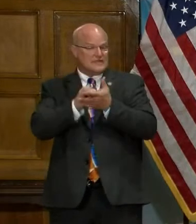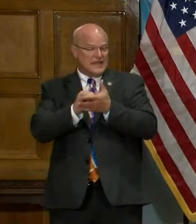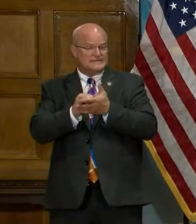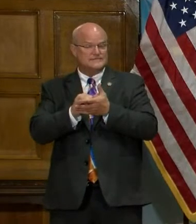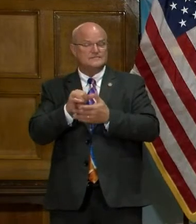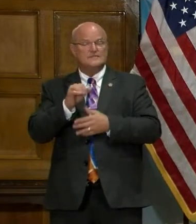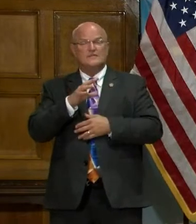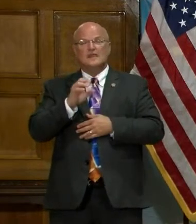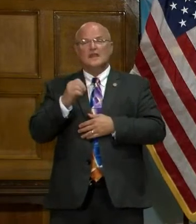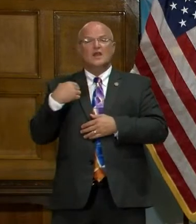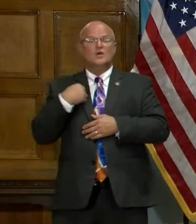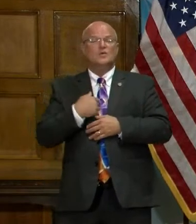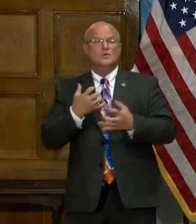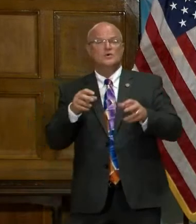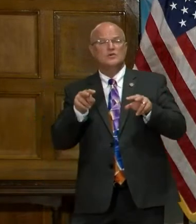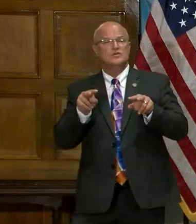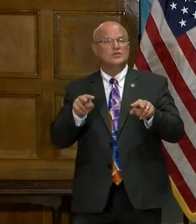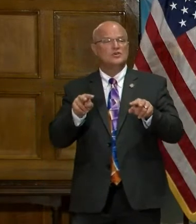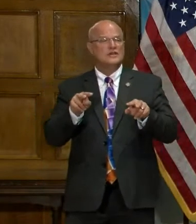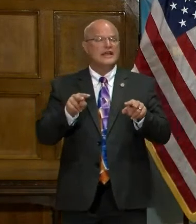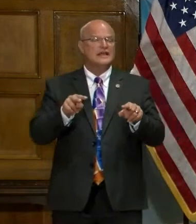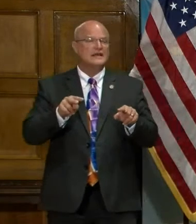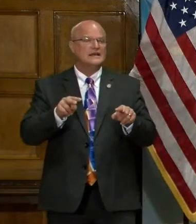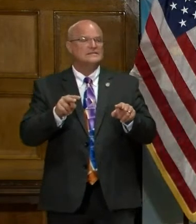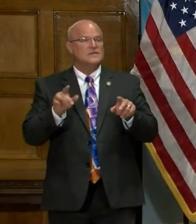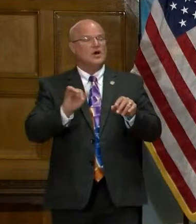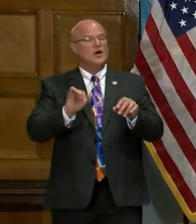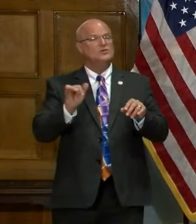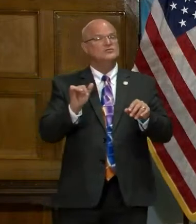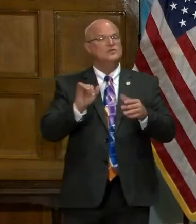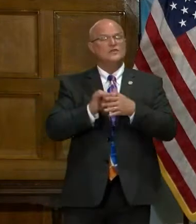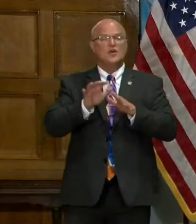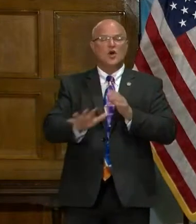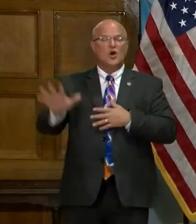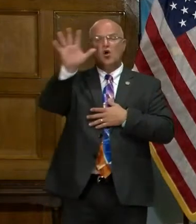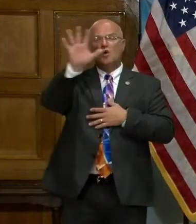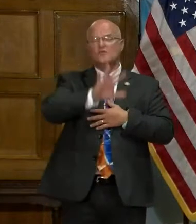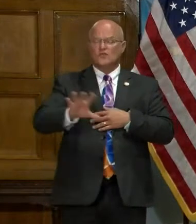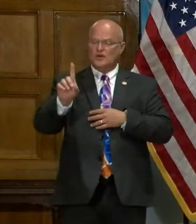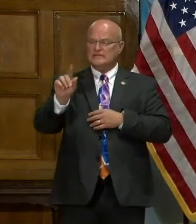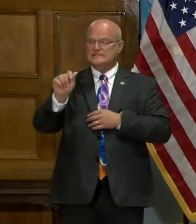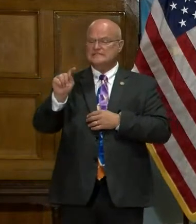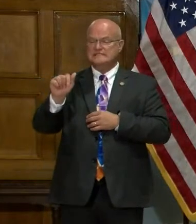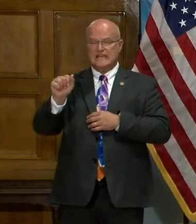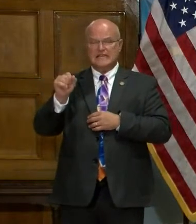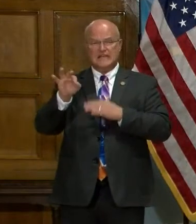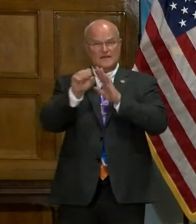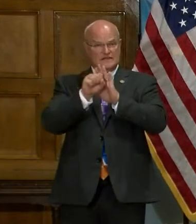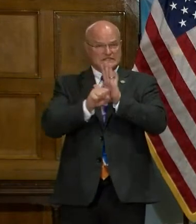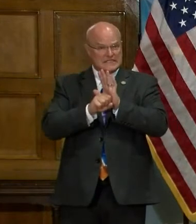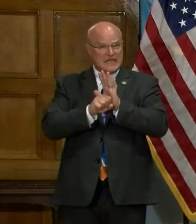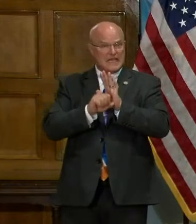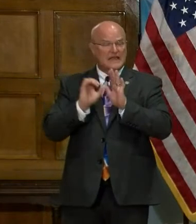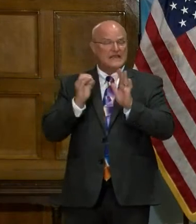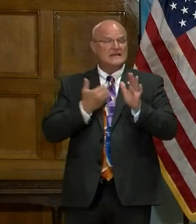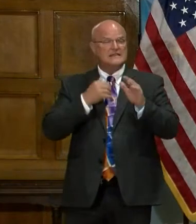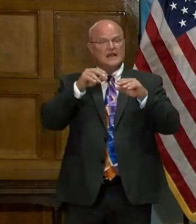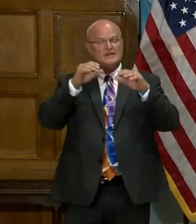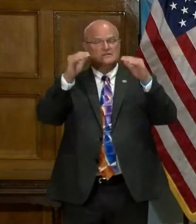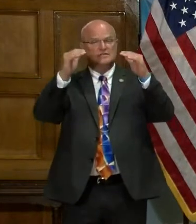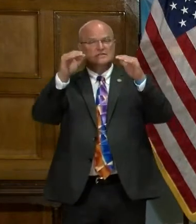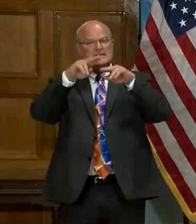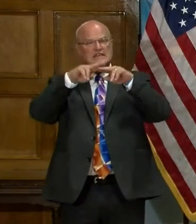that. And we want to look at also just the overall data of the state, which is our